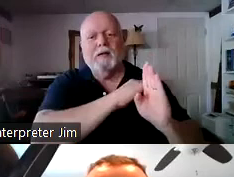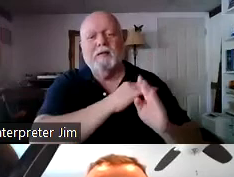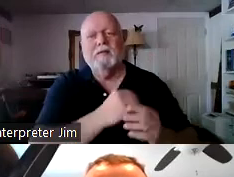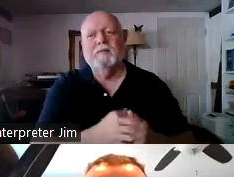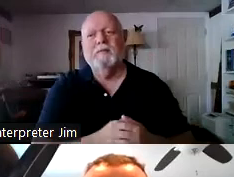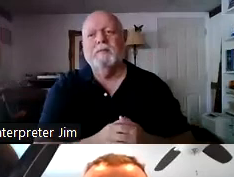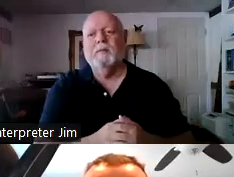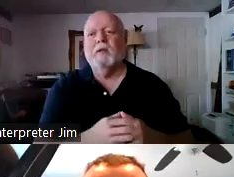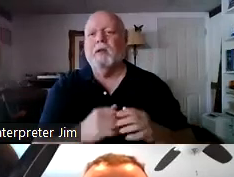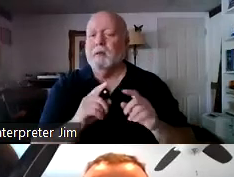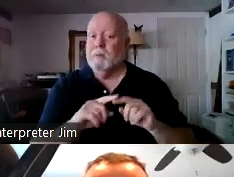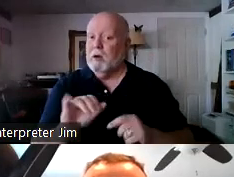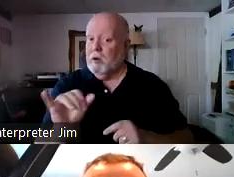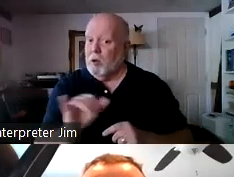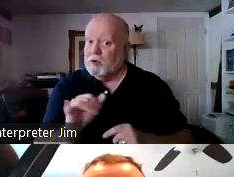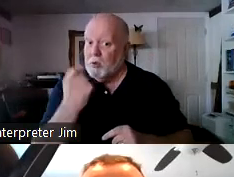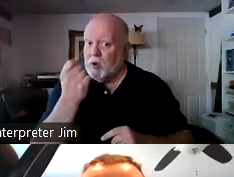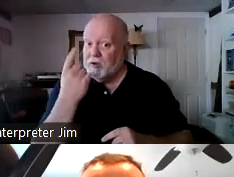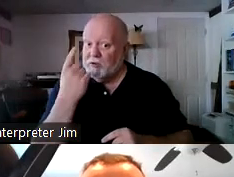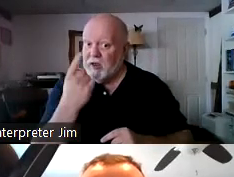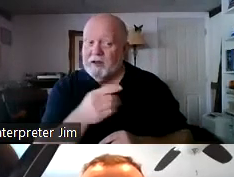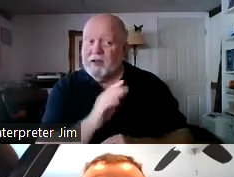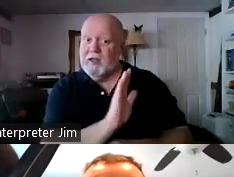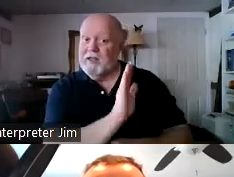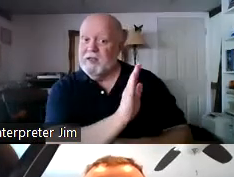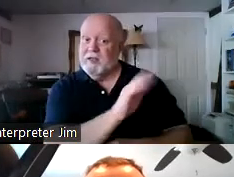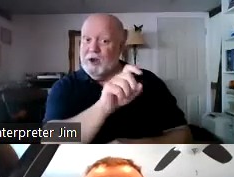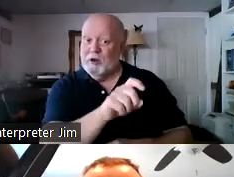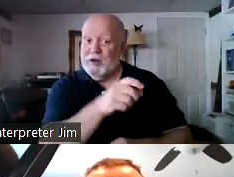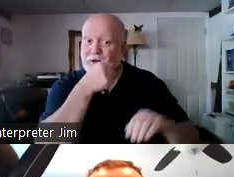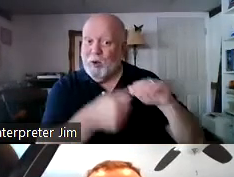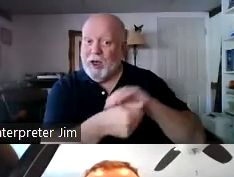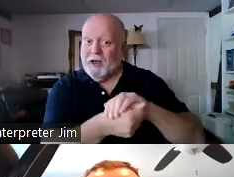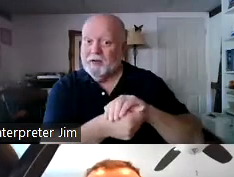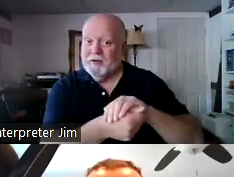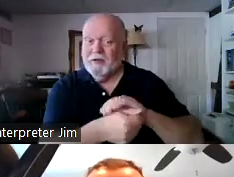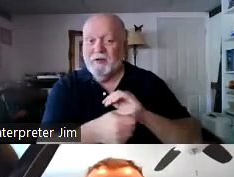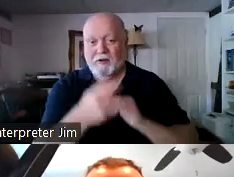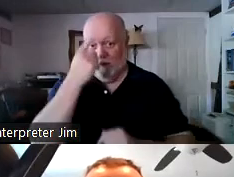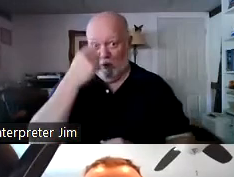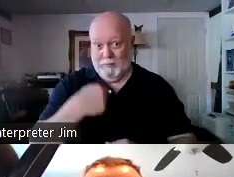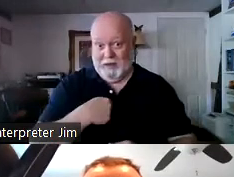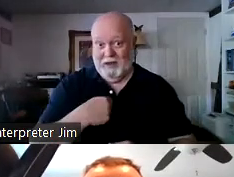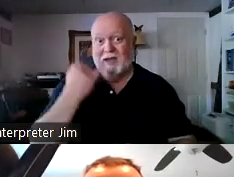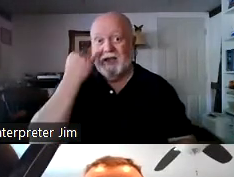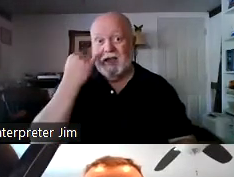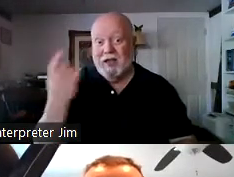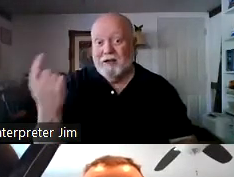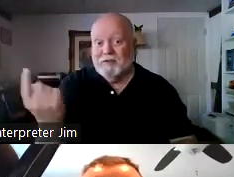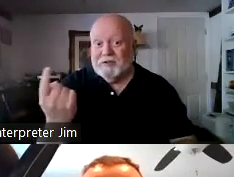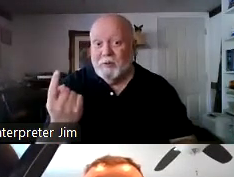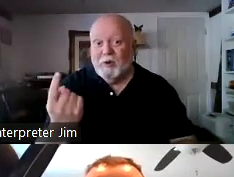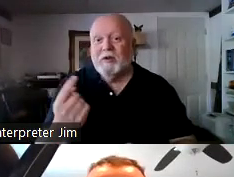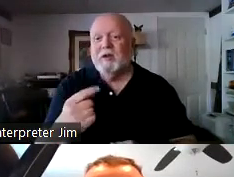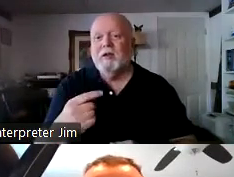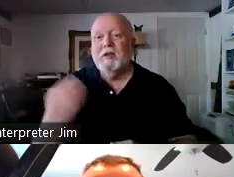But also understand the need to hide. For me, if somebody had kind of tapped early into my need to hide things from people,